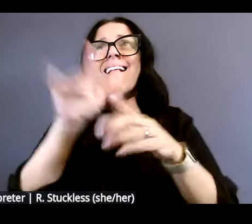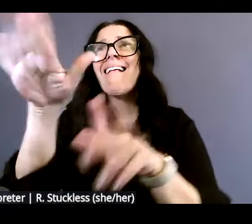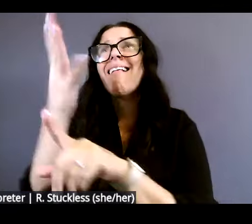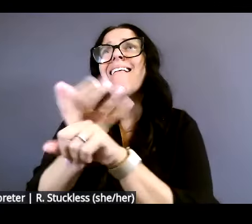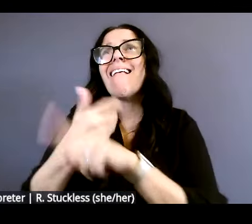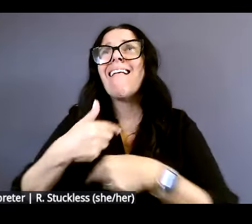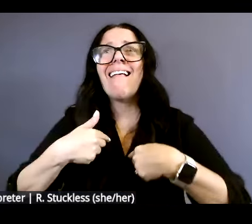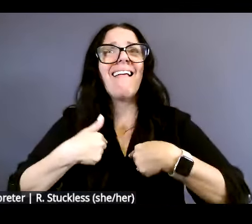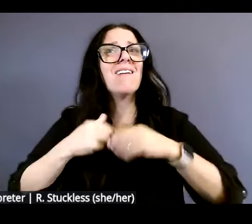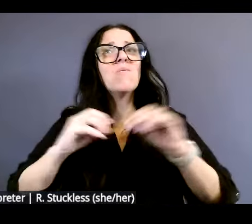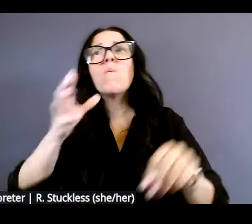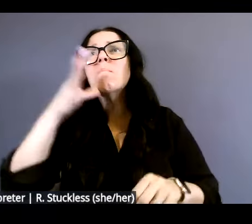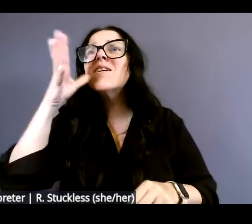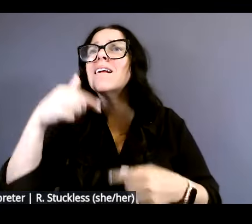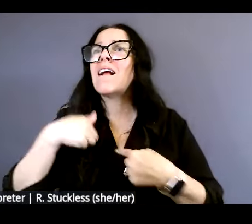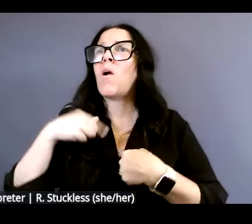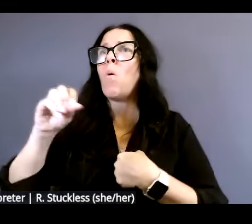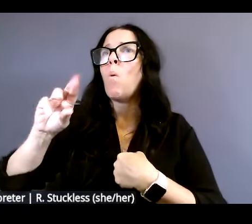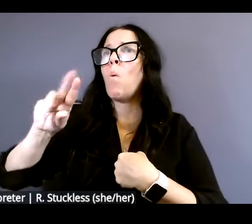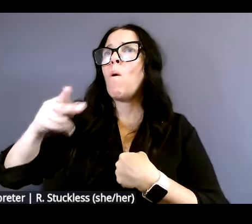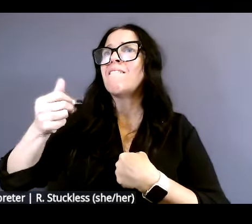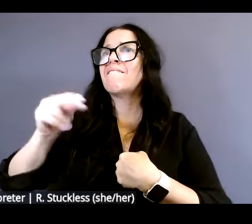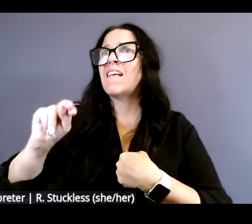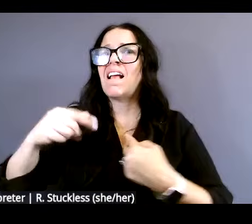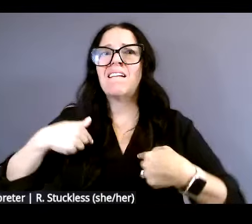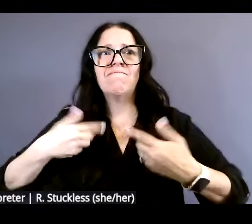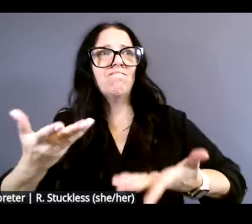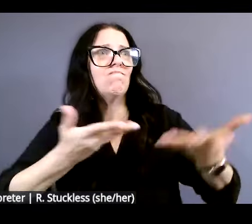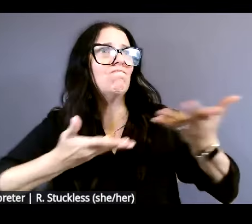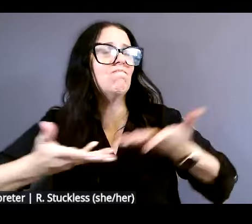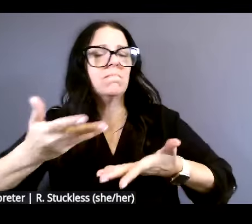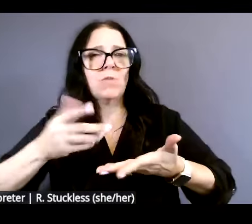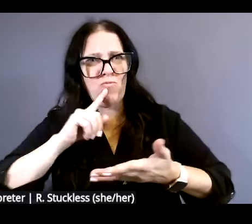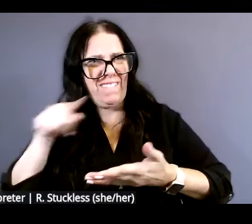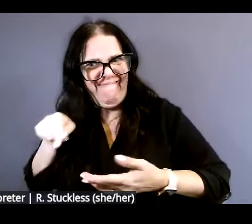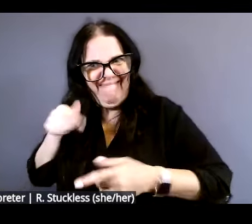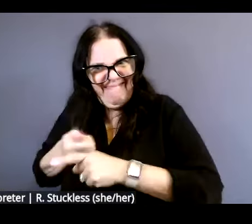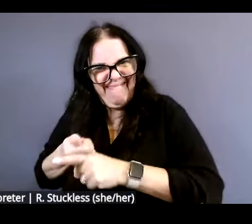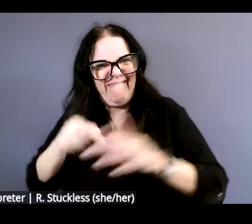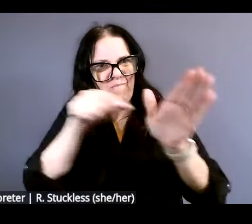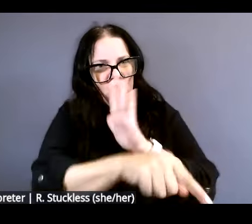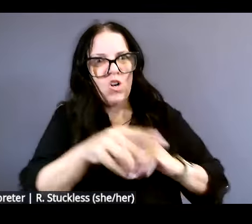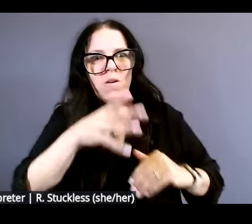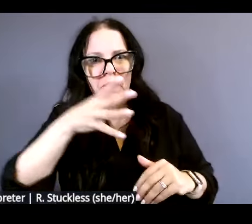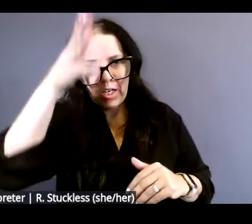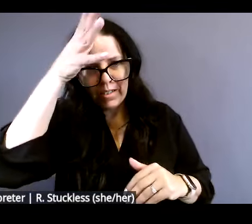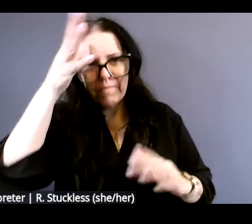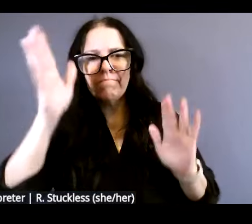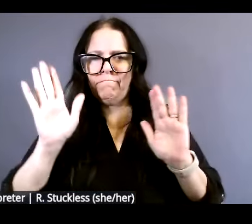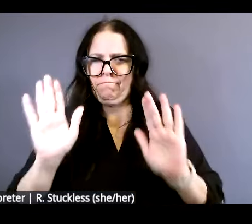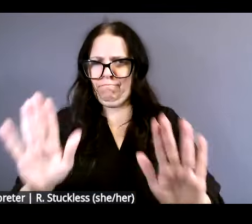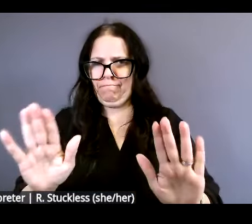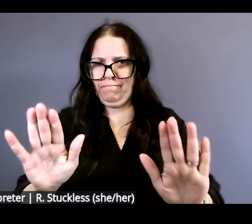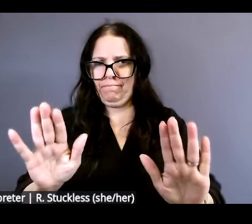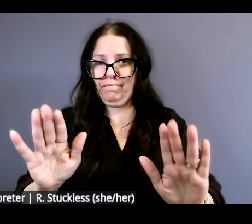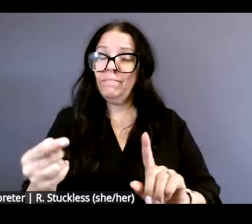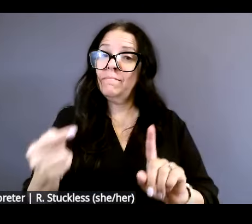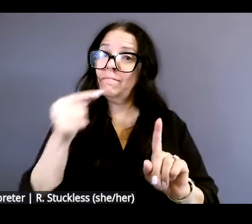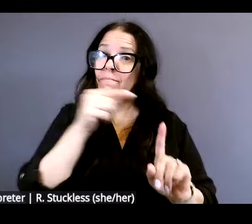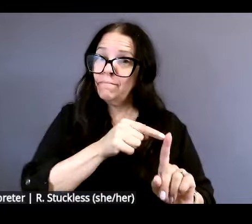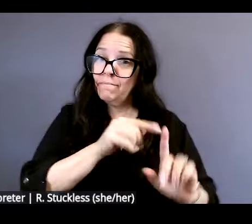Kids chose to withdraw its initial petition and now blames the Bureau of Elections and by extension